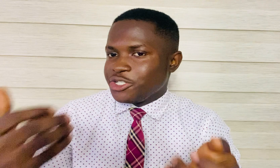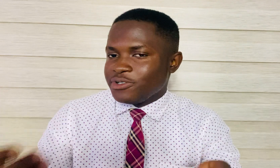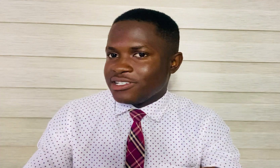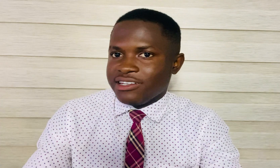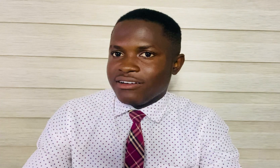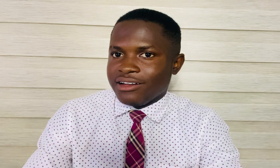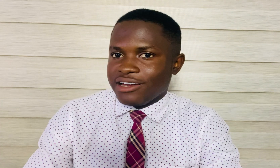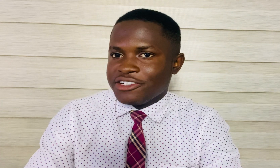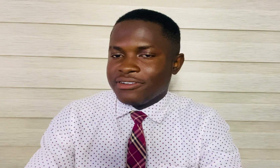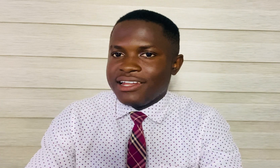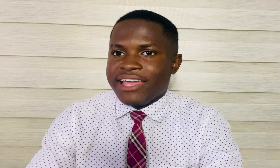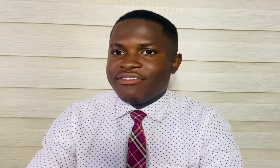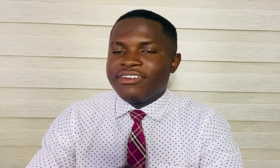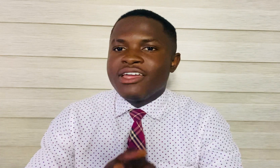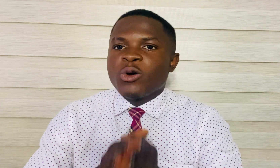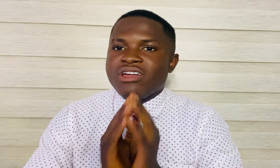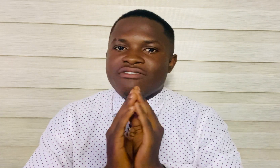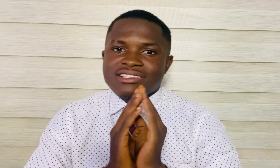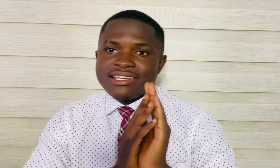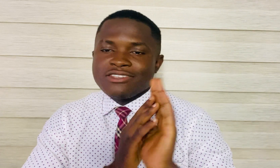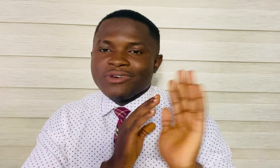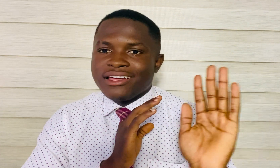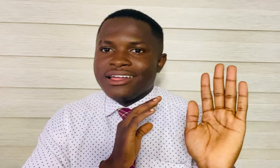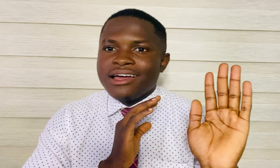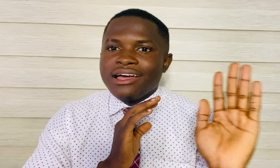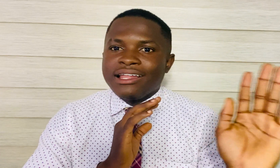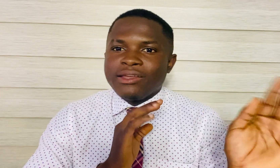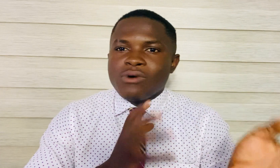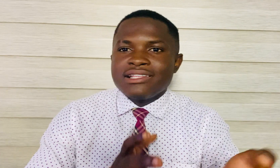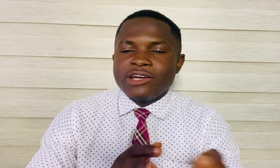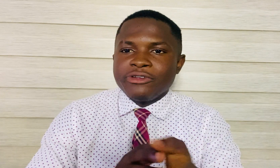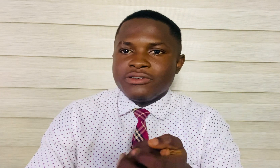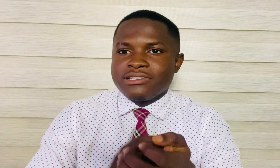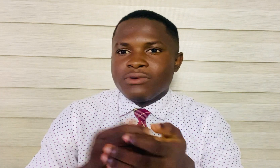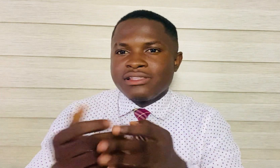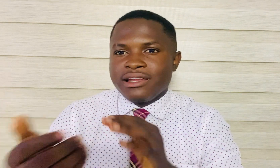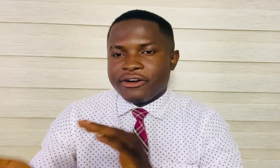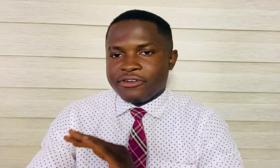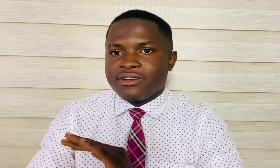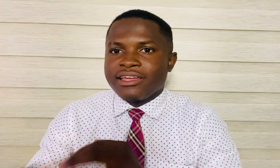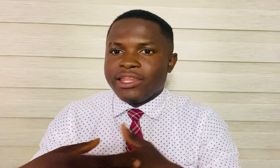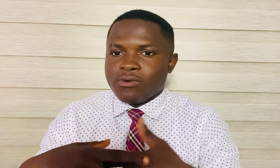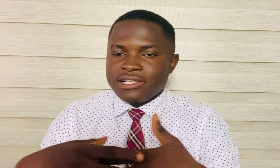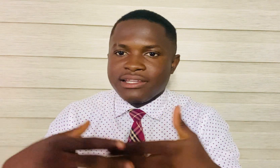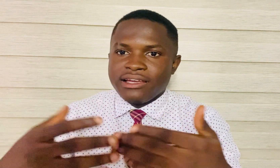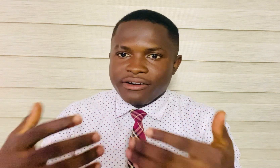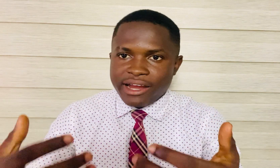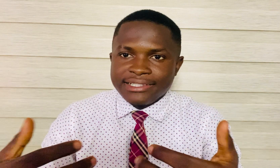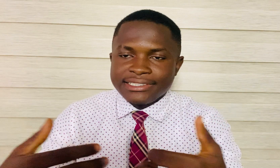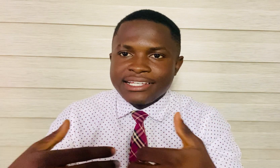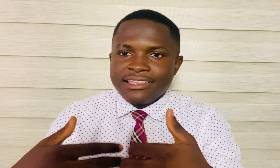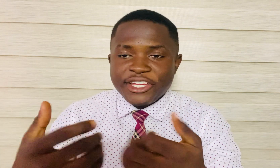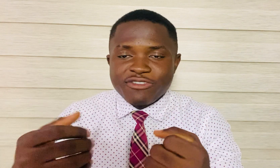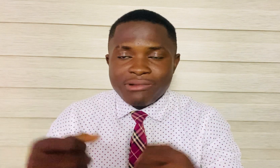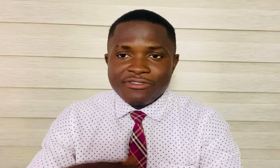use in our natural life. We have assessed whether the ones that we use, the ones that are wrong, and the ones that are right. Thank you very much for